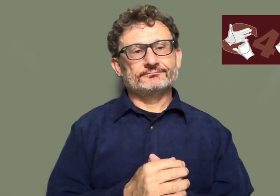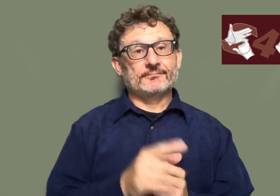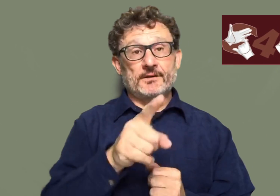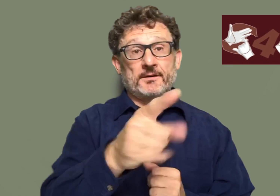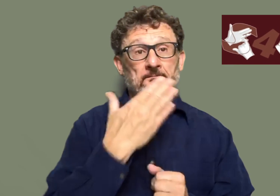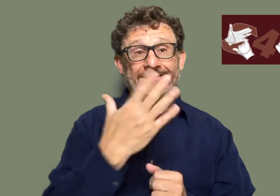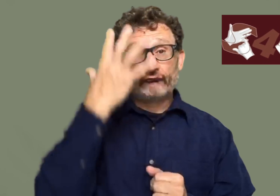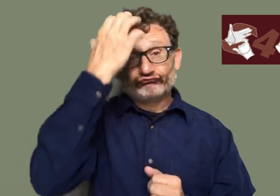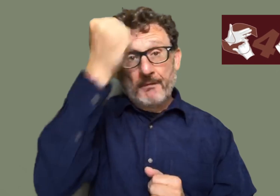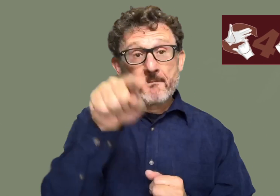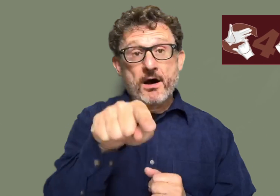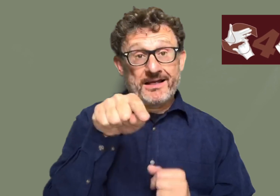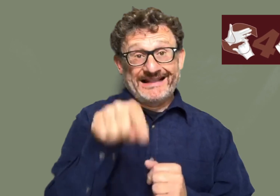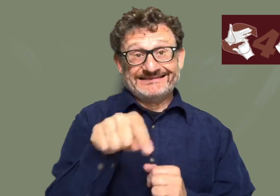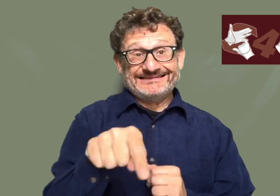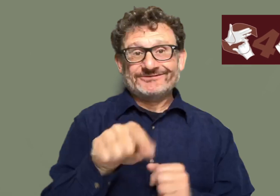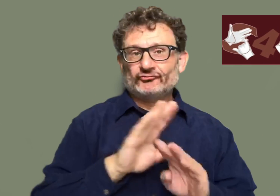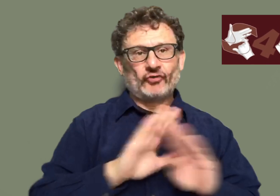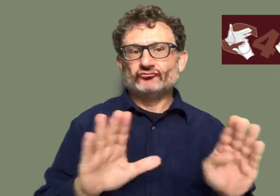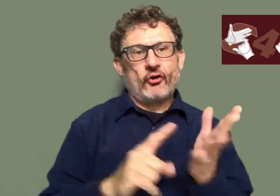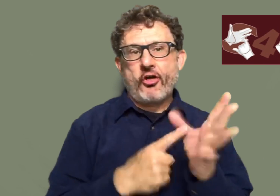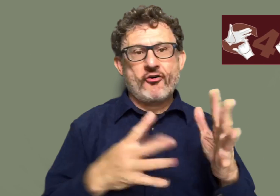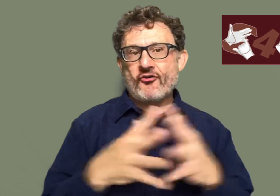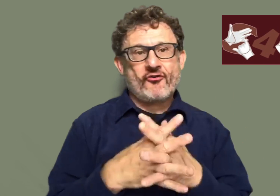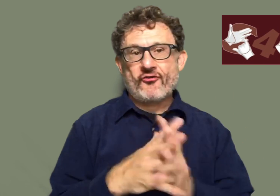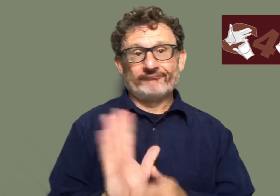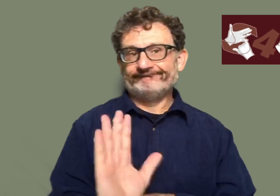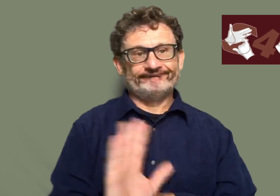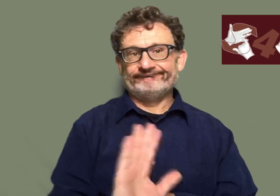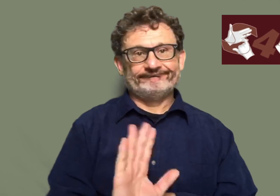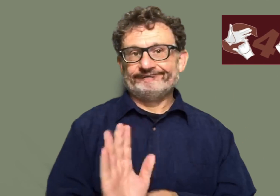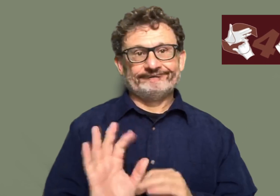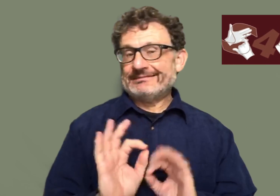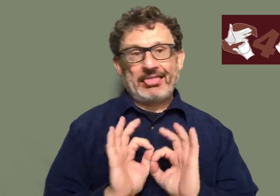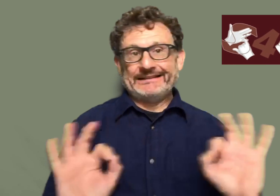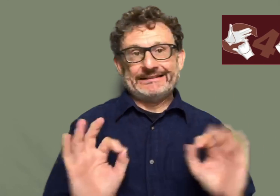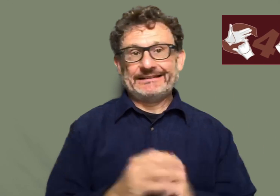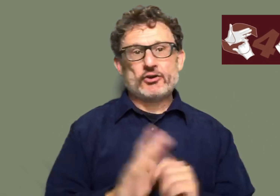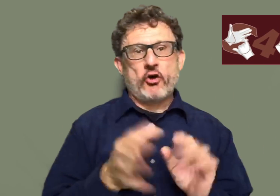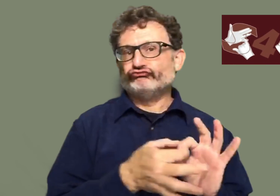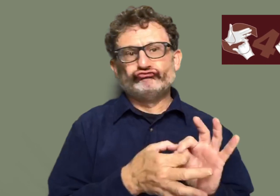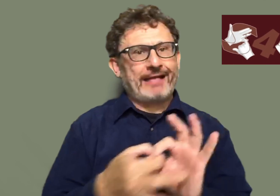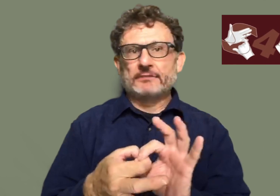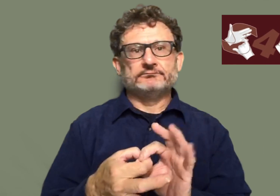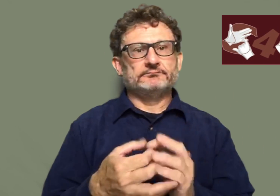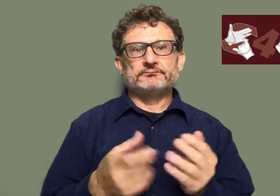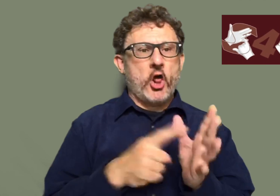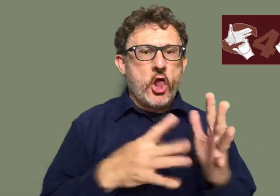world. So, what you need to remember, though, is this wasn't a legal standing. There was no legal standing around this at all. There was